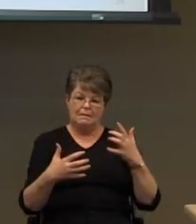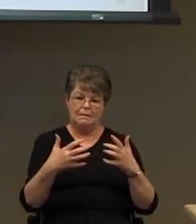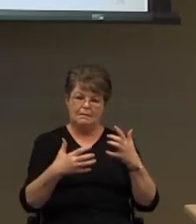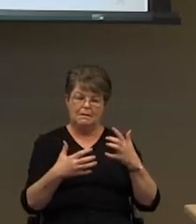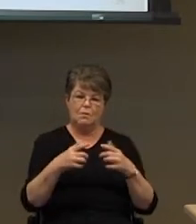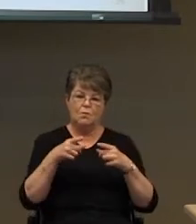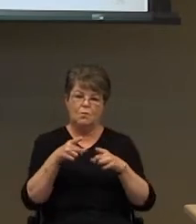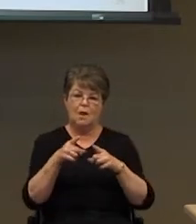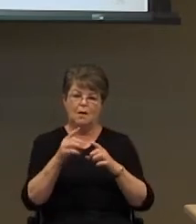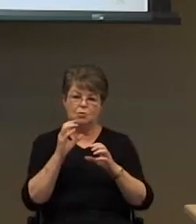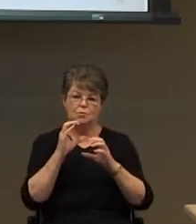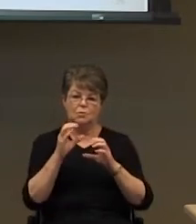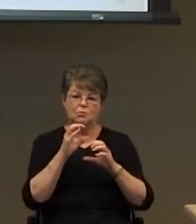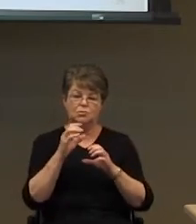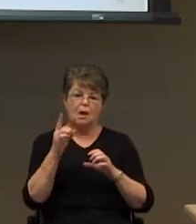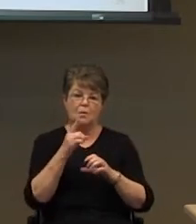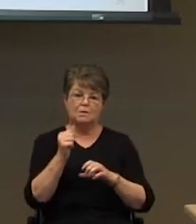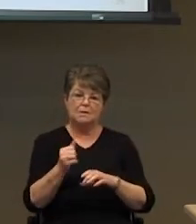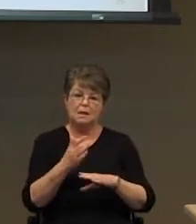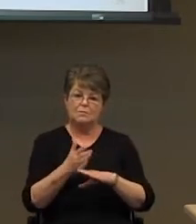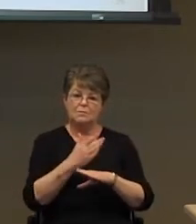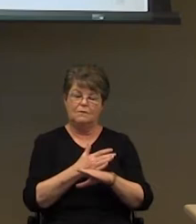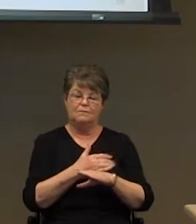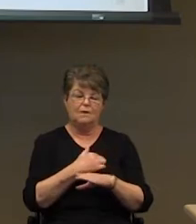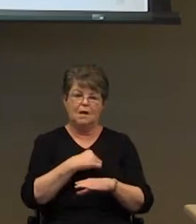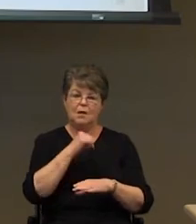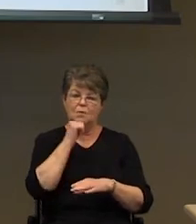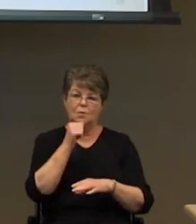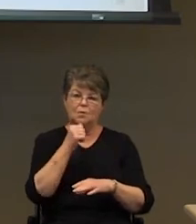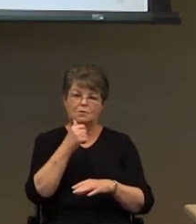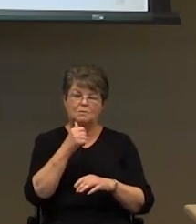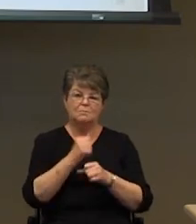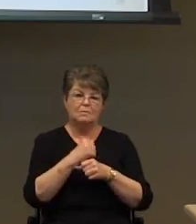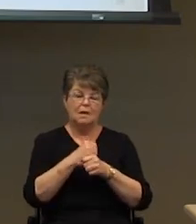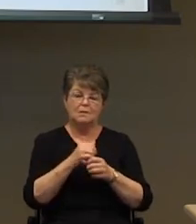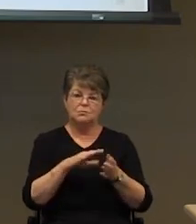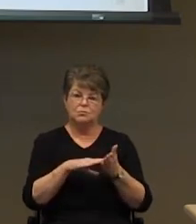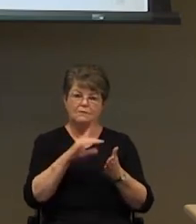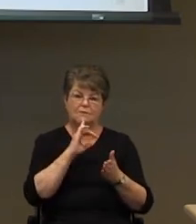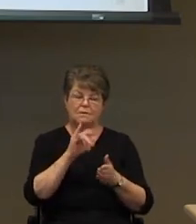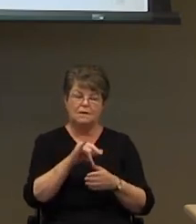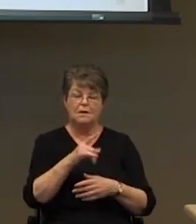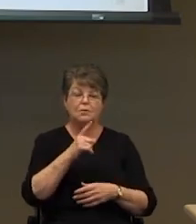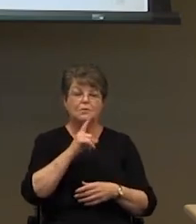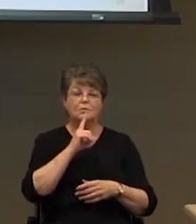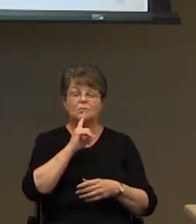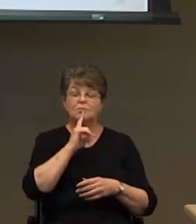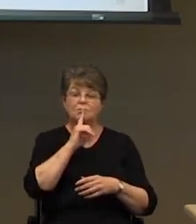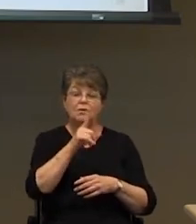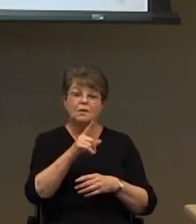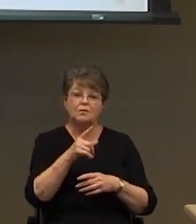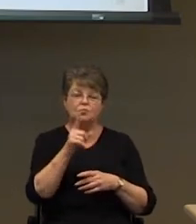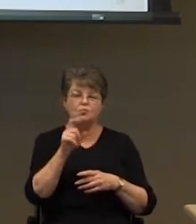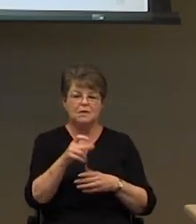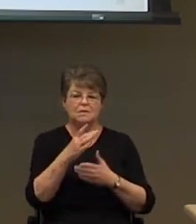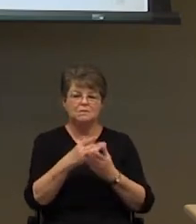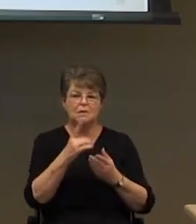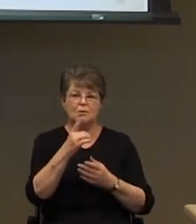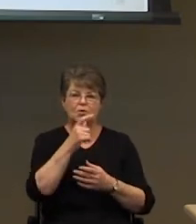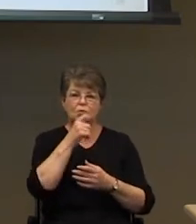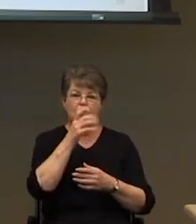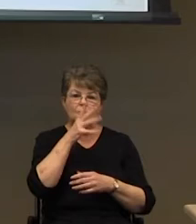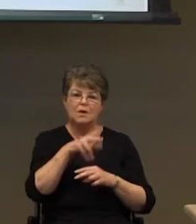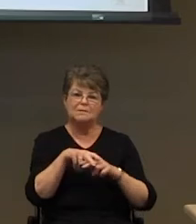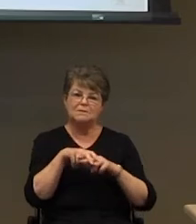while communication always could be better, and I'm not going to sit here and make excuses for that, the reality is you need somebody who's actually going to be in the